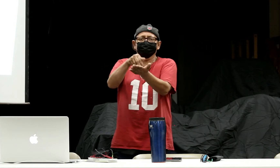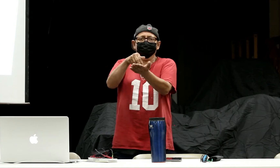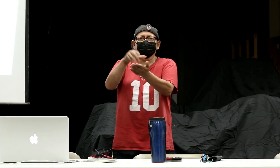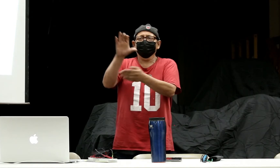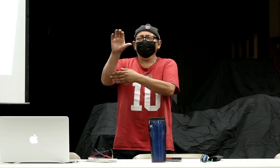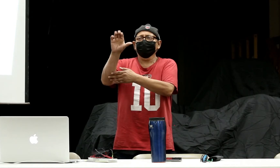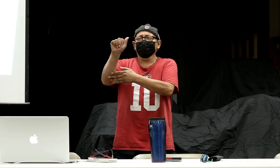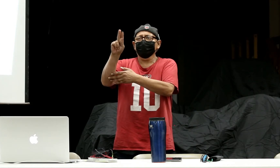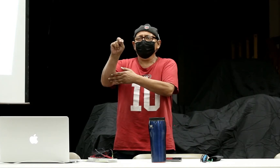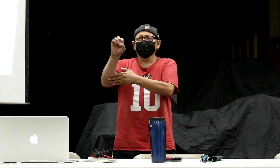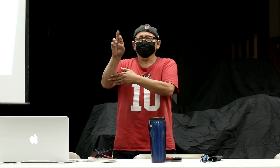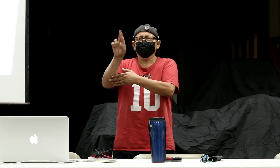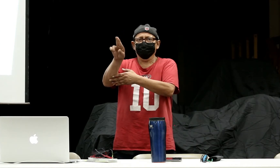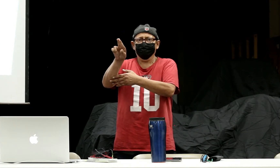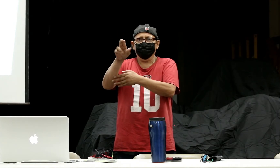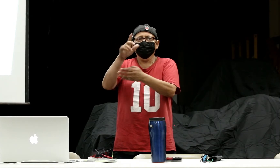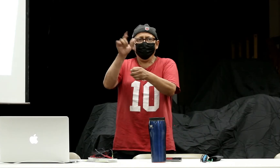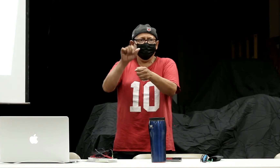It was with Fresno Central.